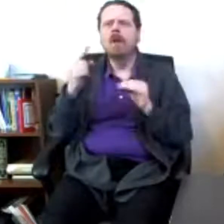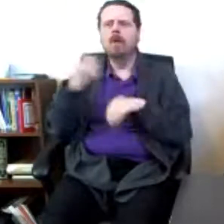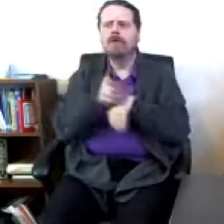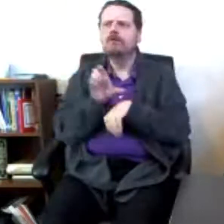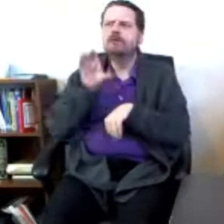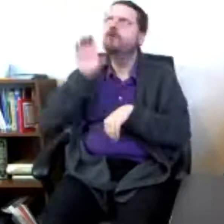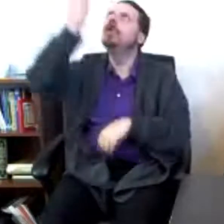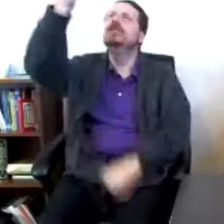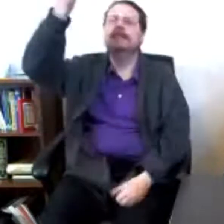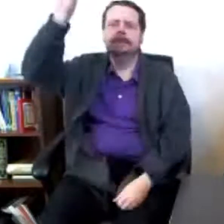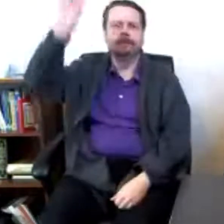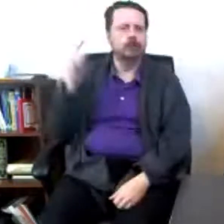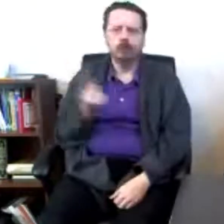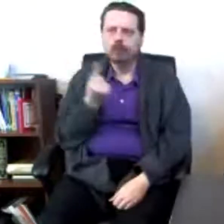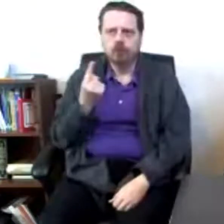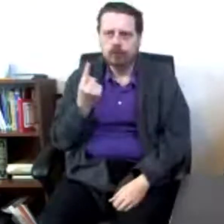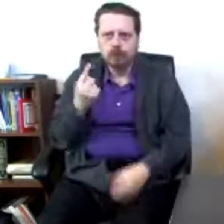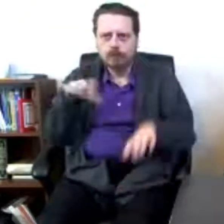force the hand of God.